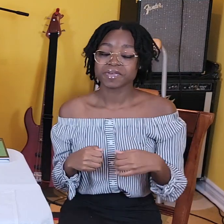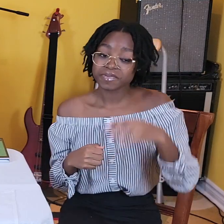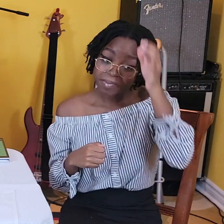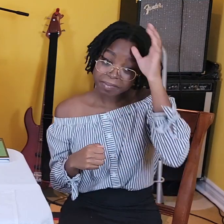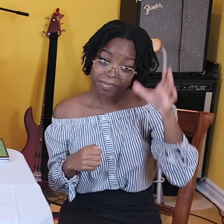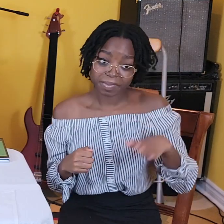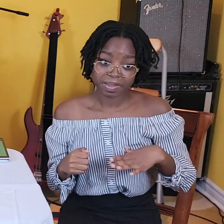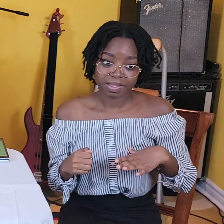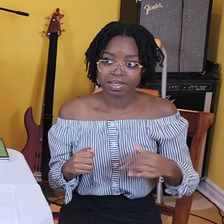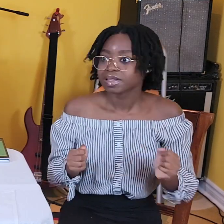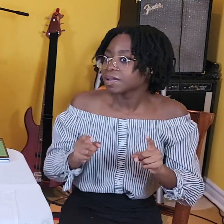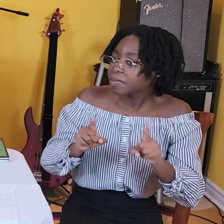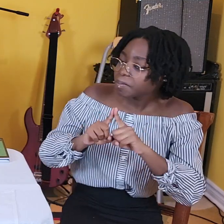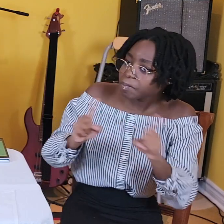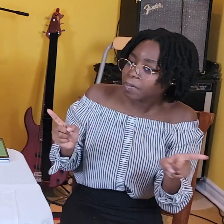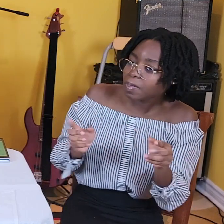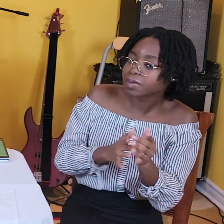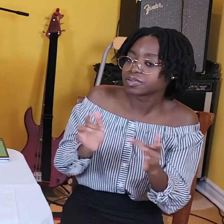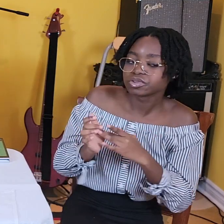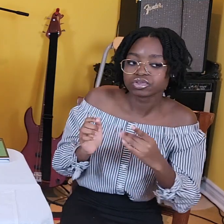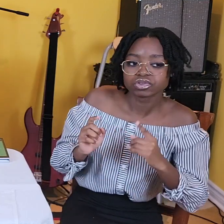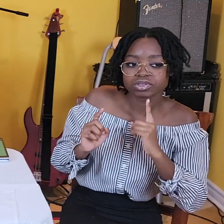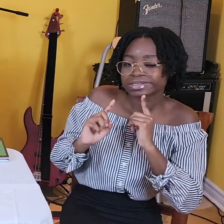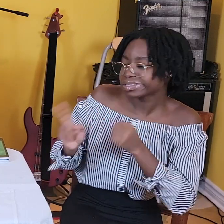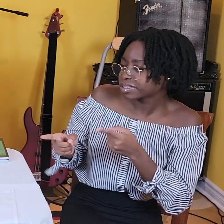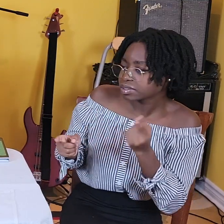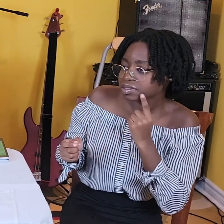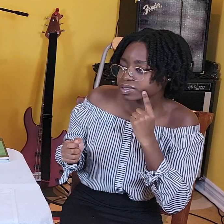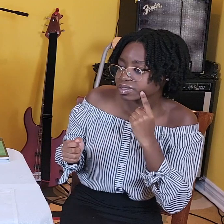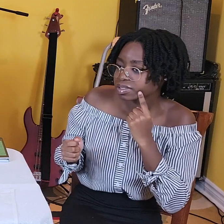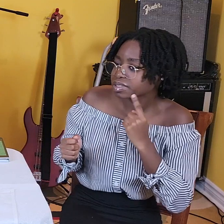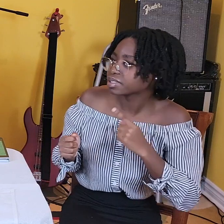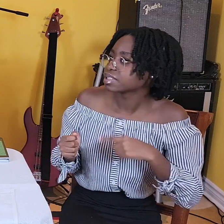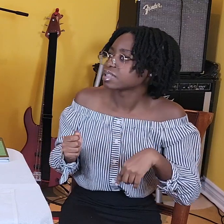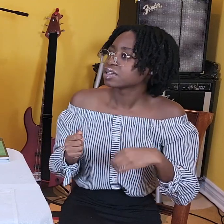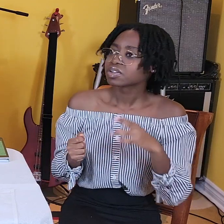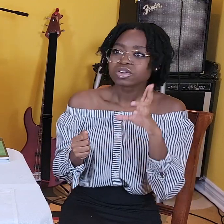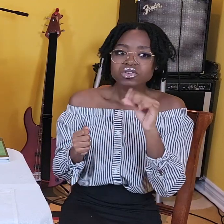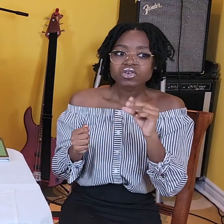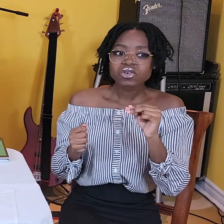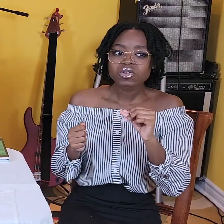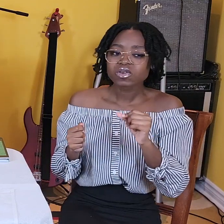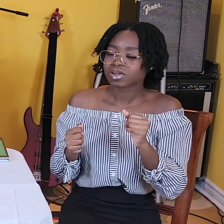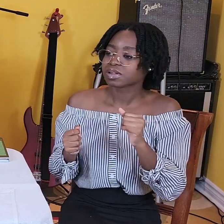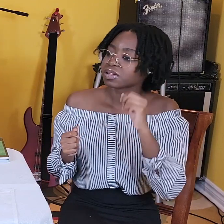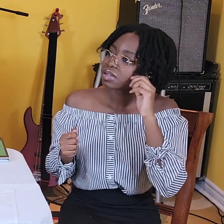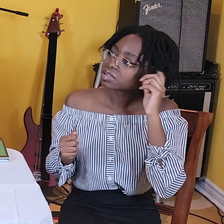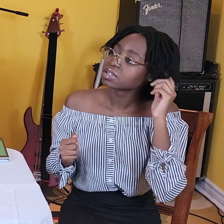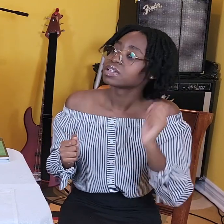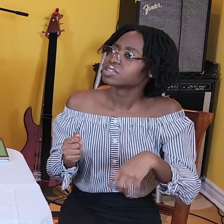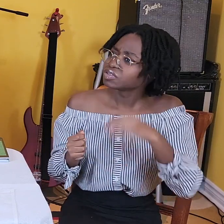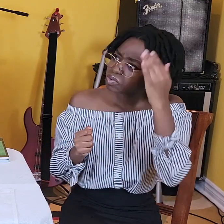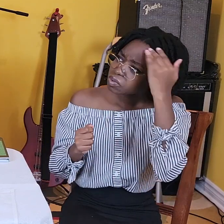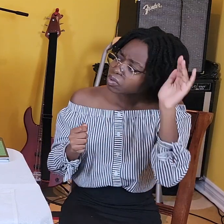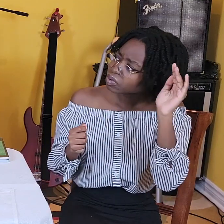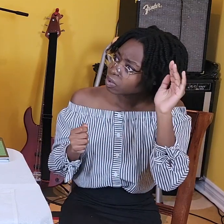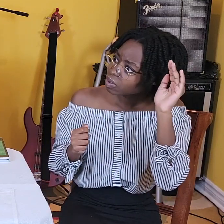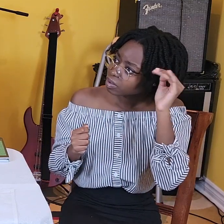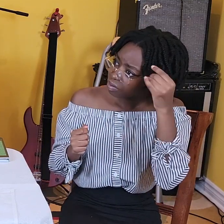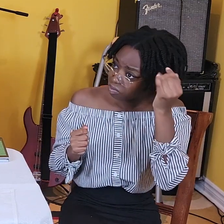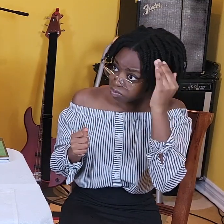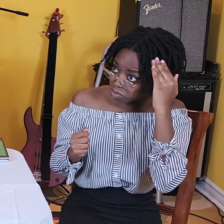sword. Or do you think that I cannot now pray to my Father, and he will provide me with more than 12